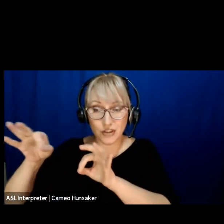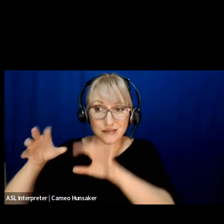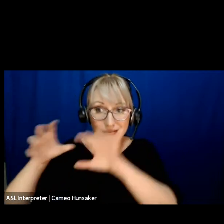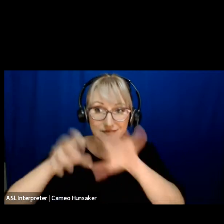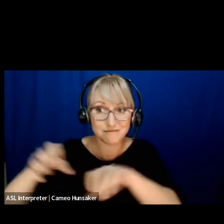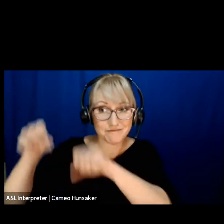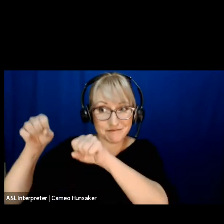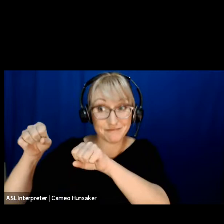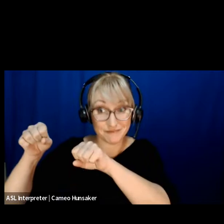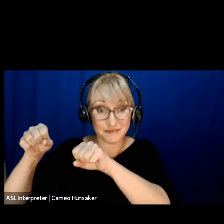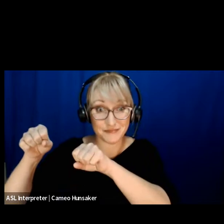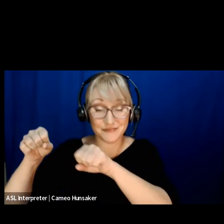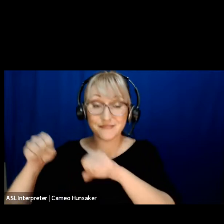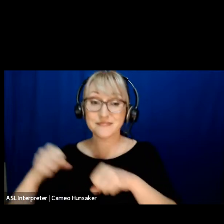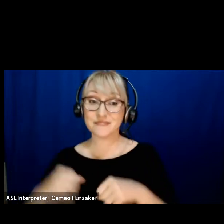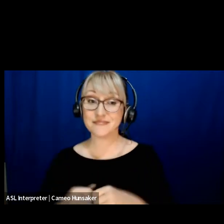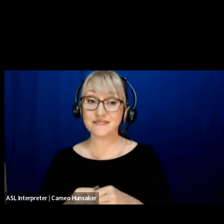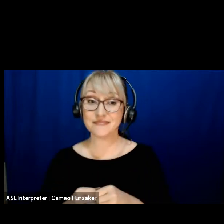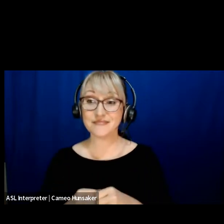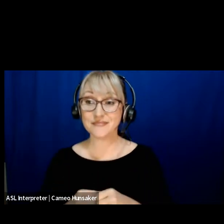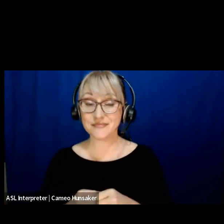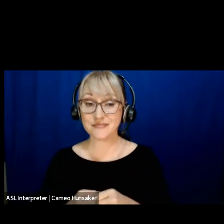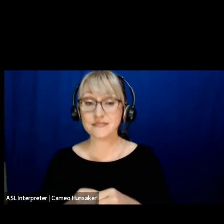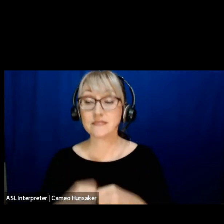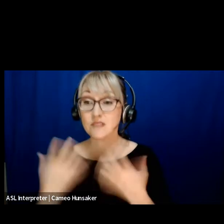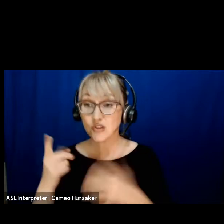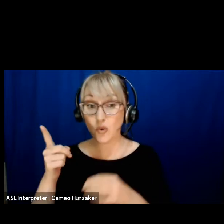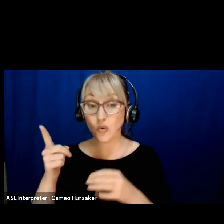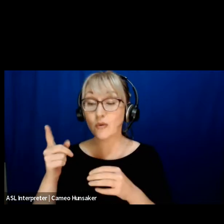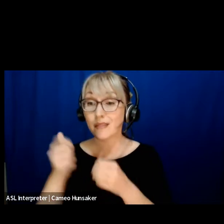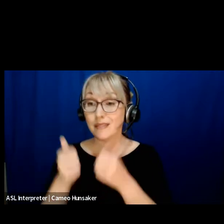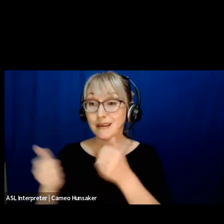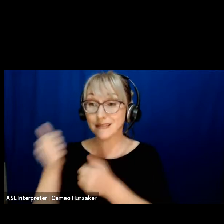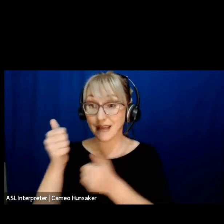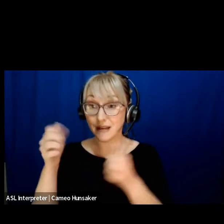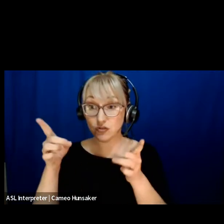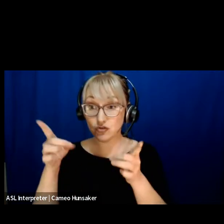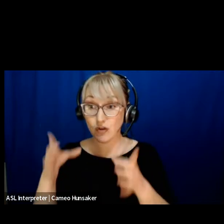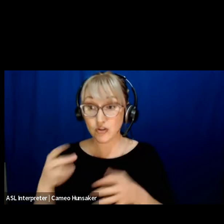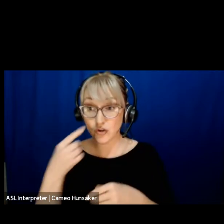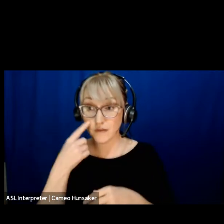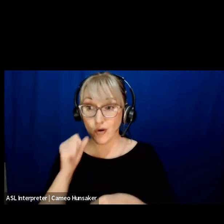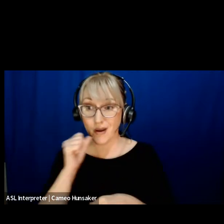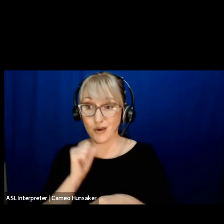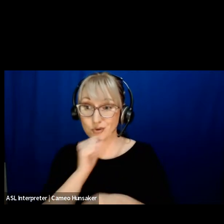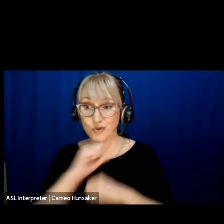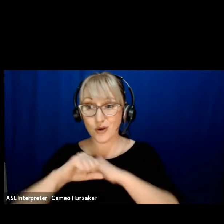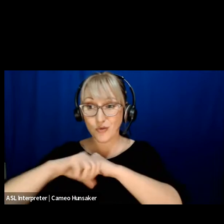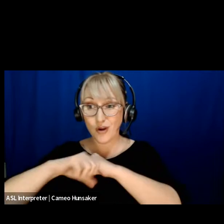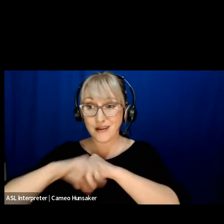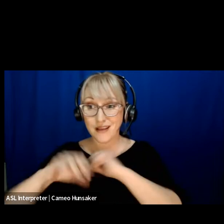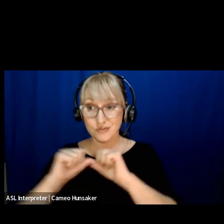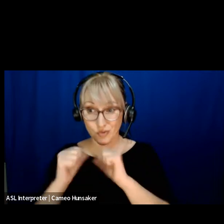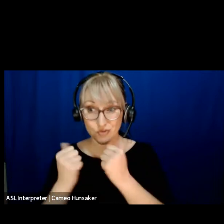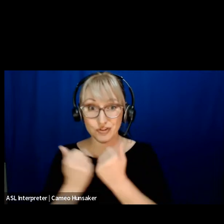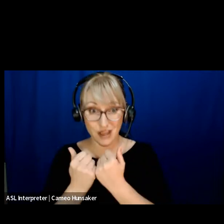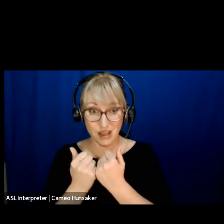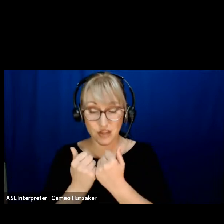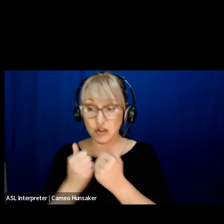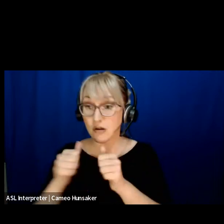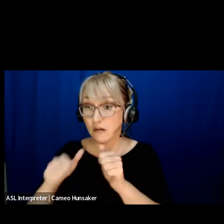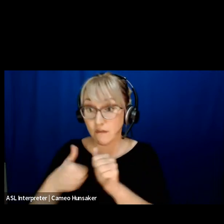And the executive director of the Arizona Broadcast Association followed